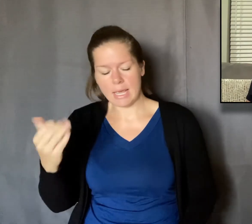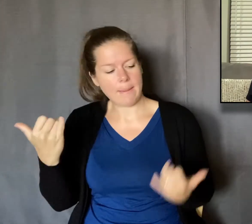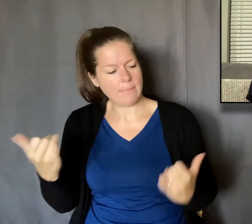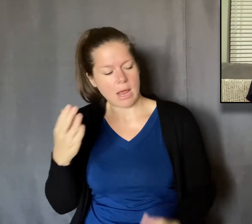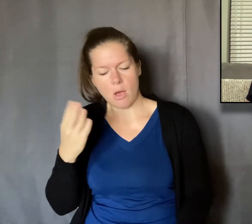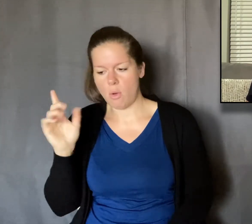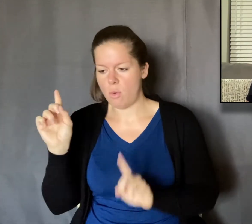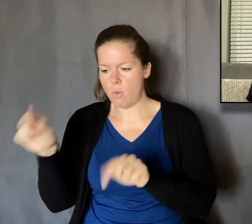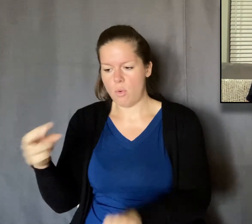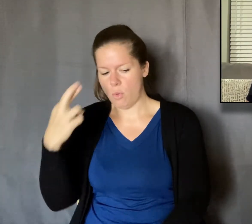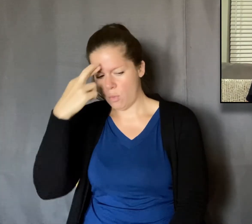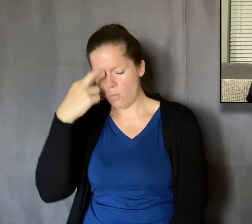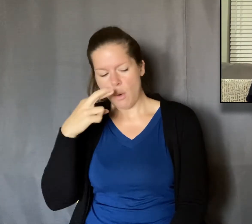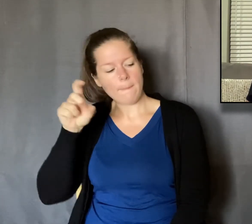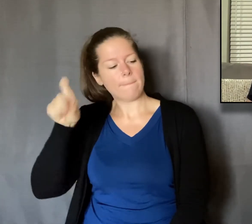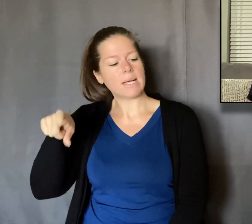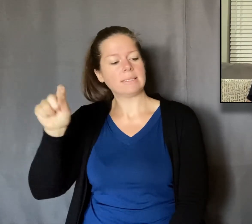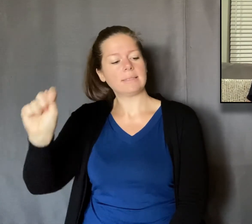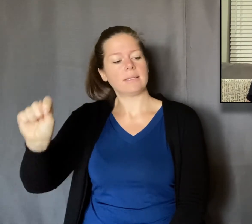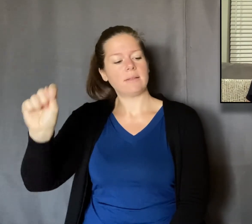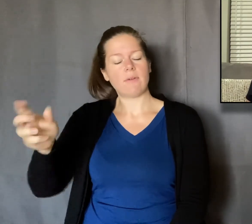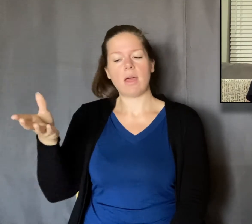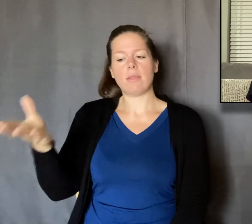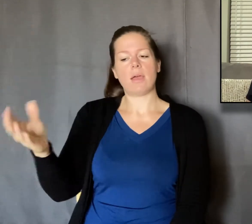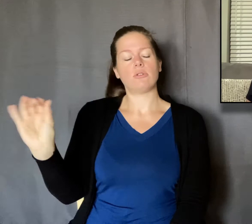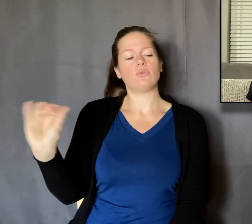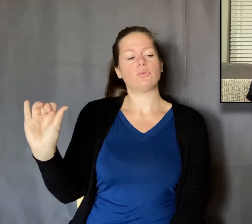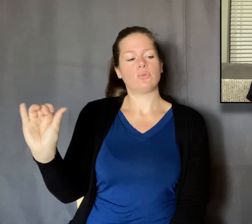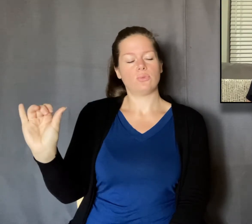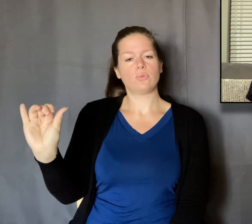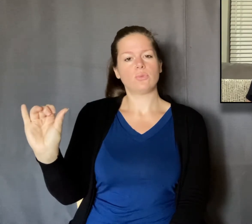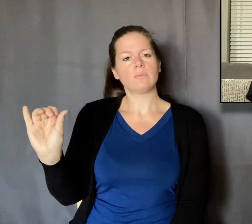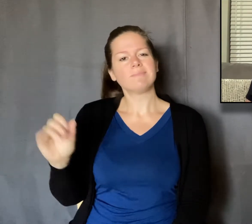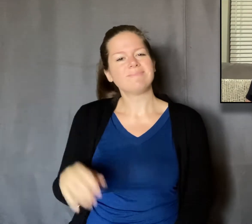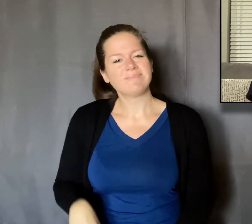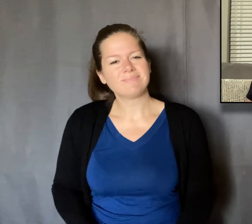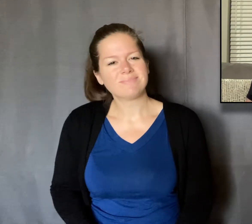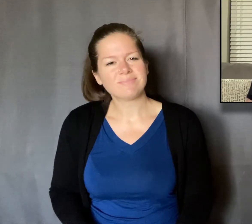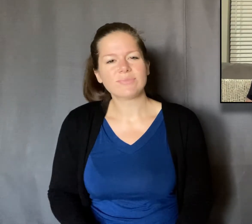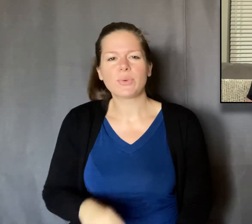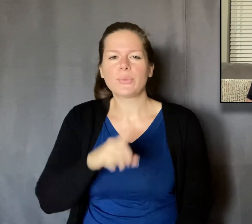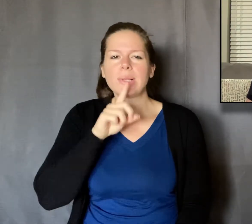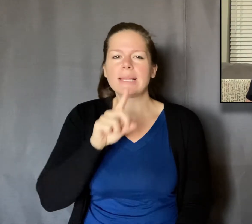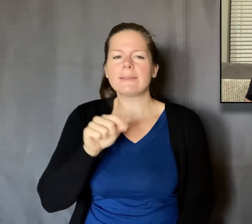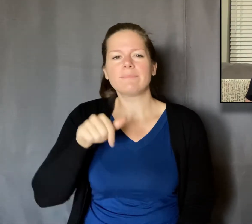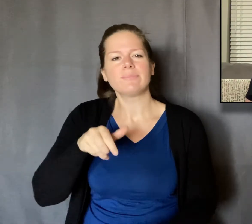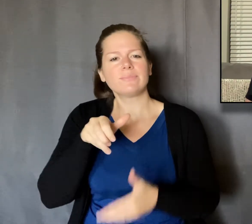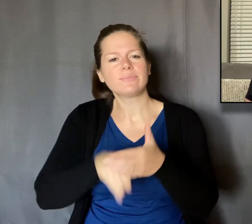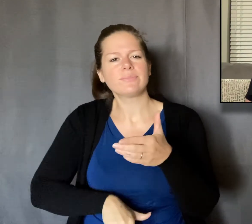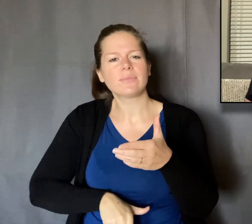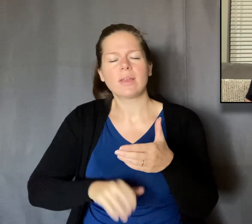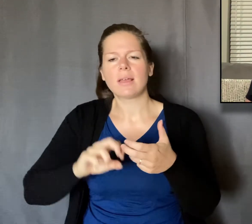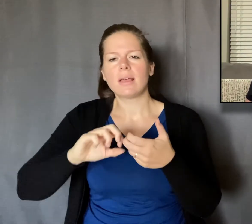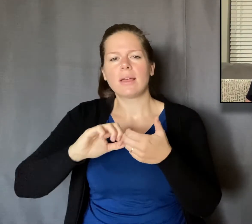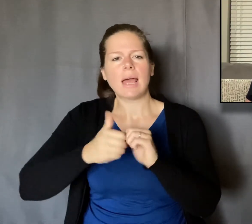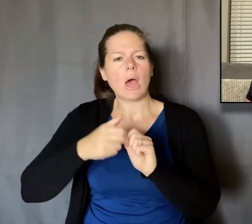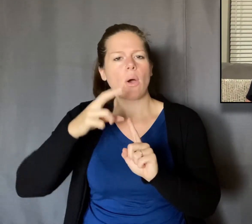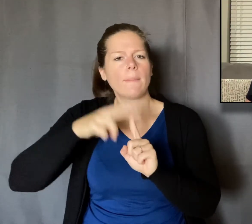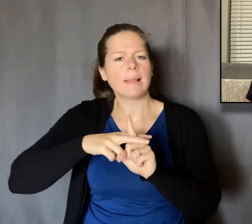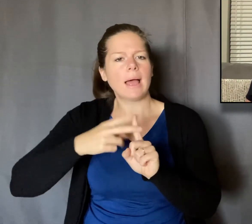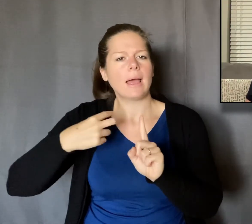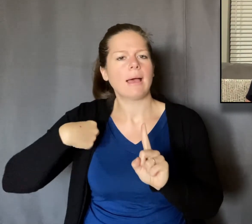Rome. A moment of encouragement from the Lord. And really the takeaway for us in this chapter, that the sovereignty of